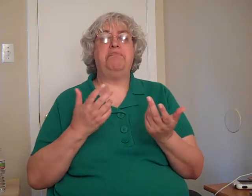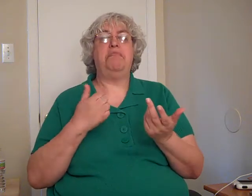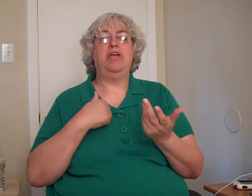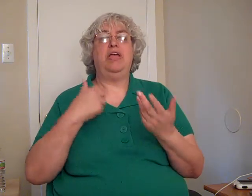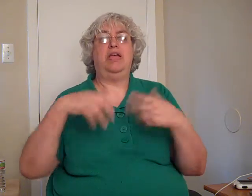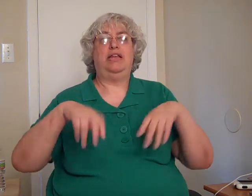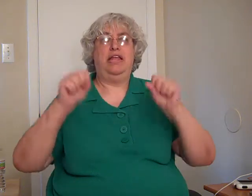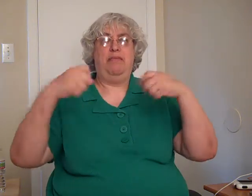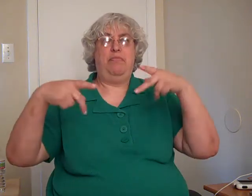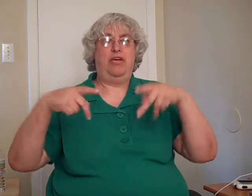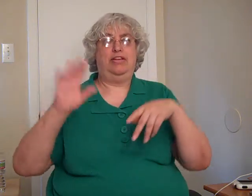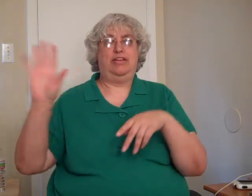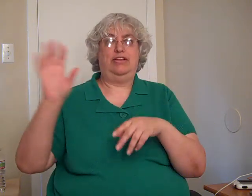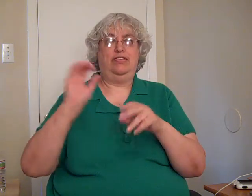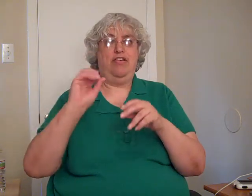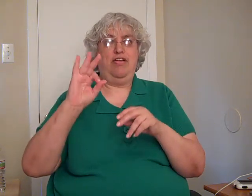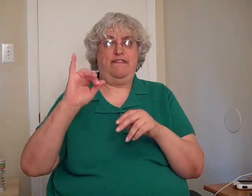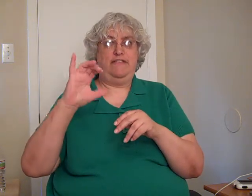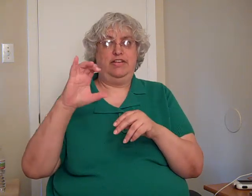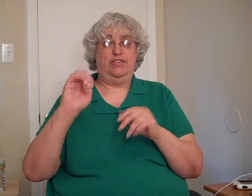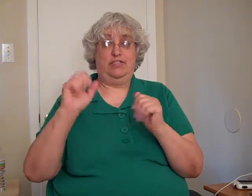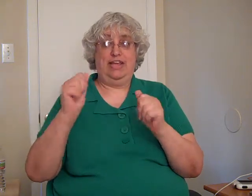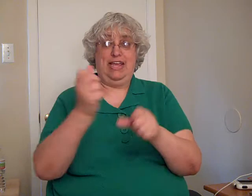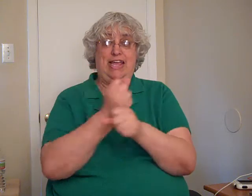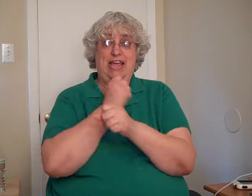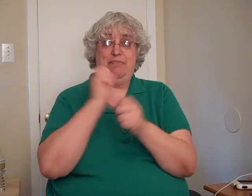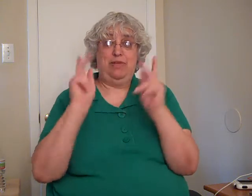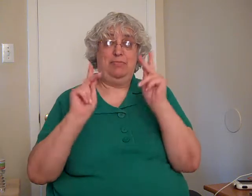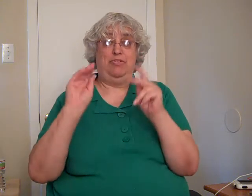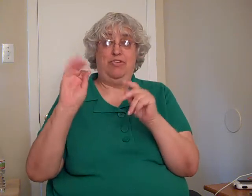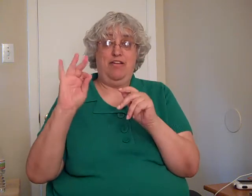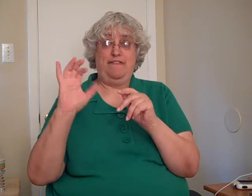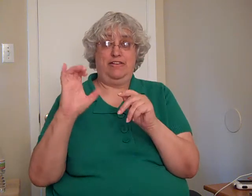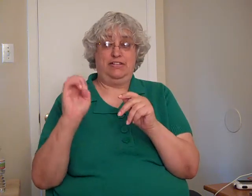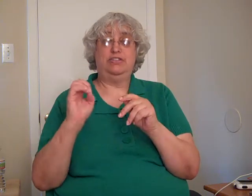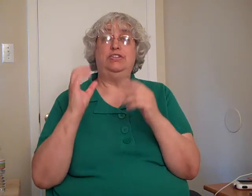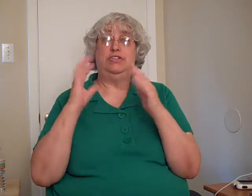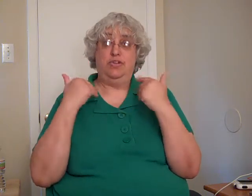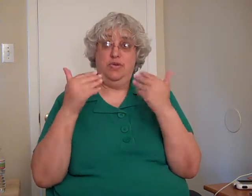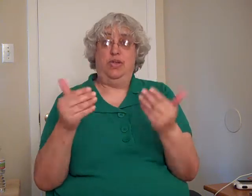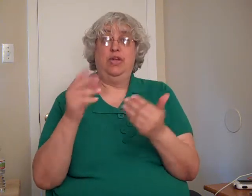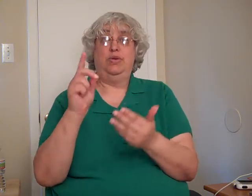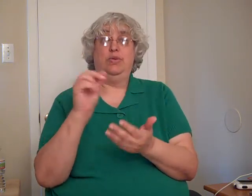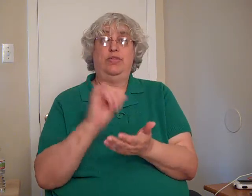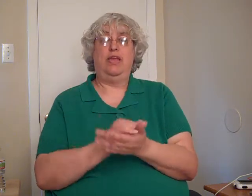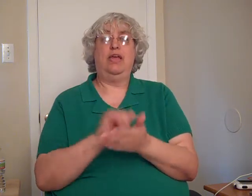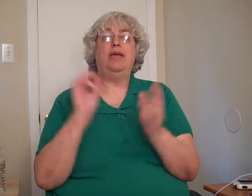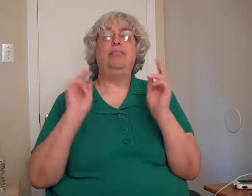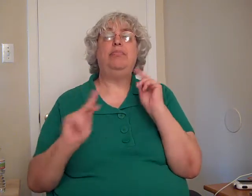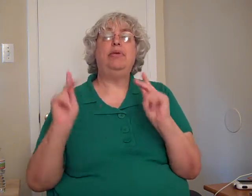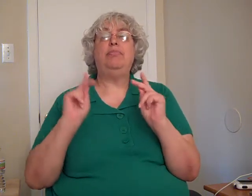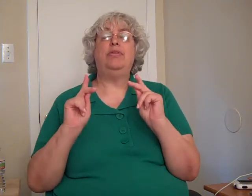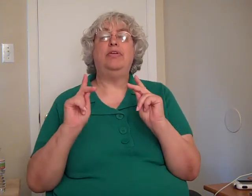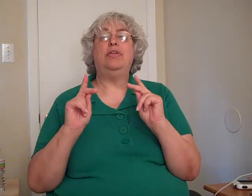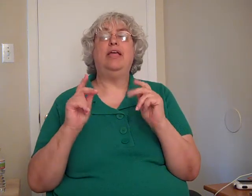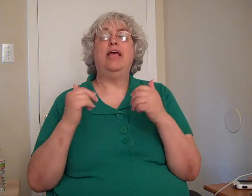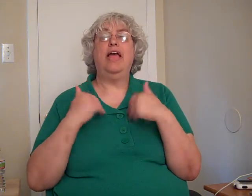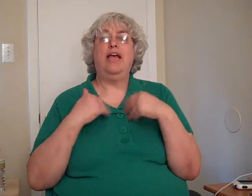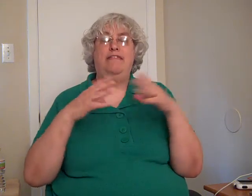parties there. If you have means to those type of things, then go ahead and use that. But when people come to your house, make sure that you have a section that's